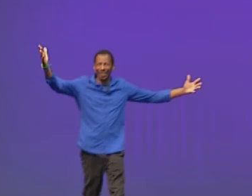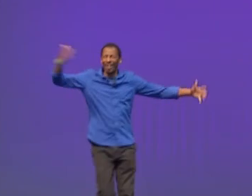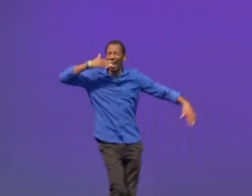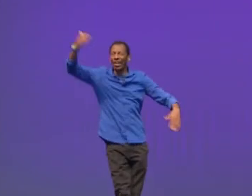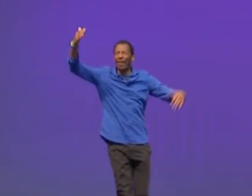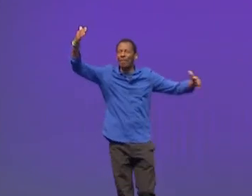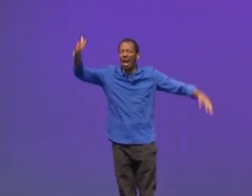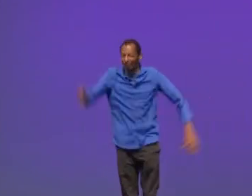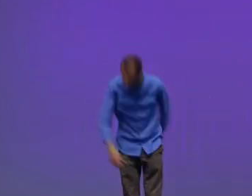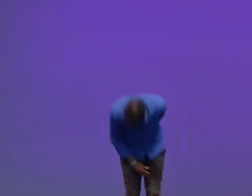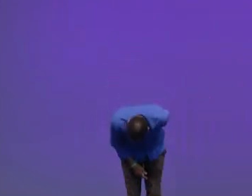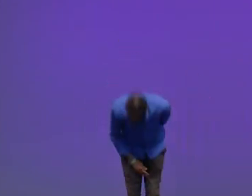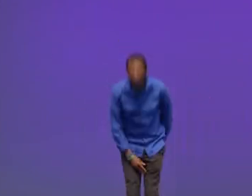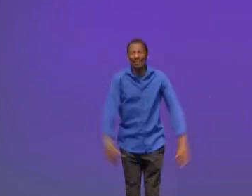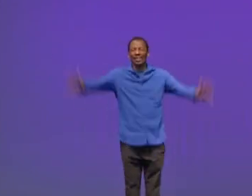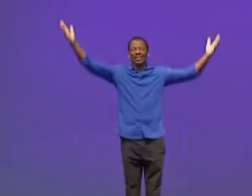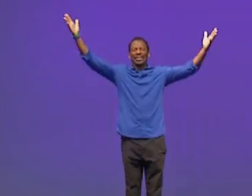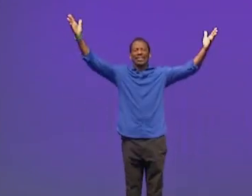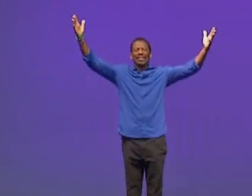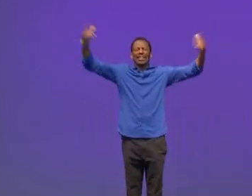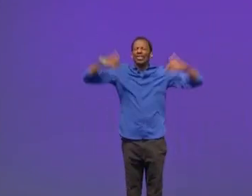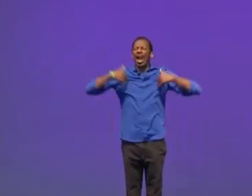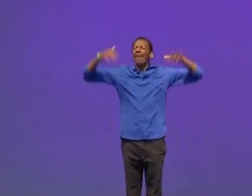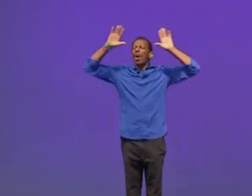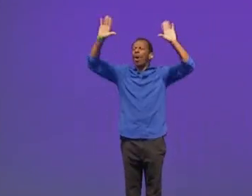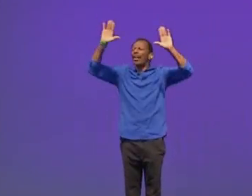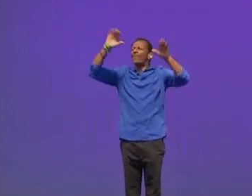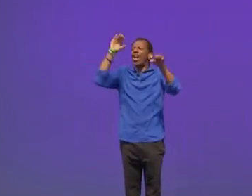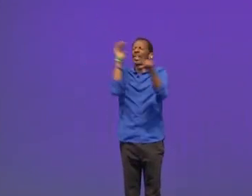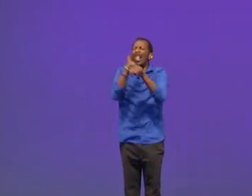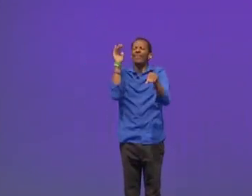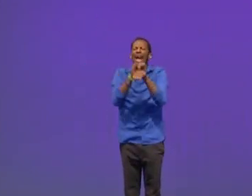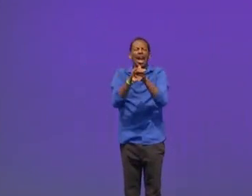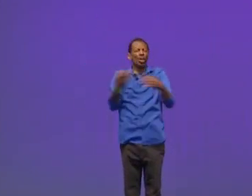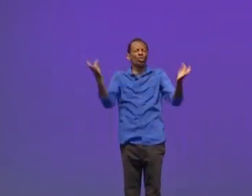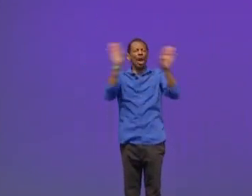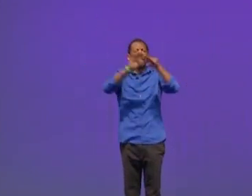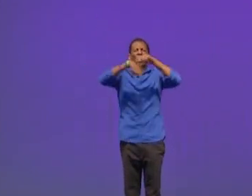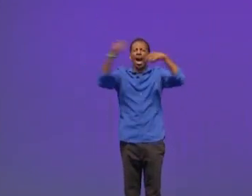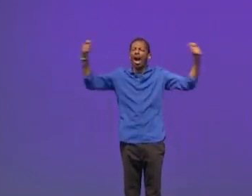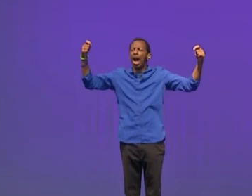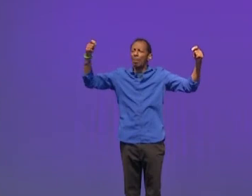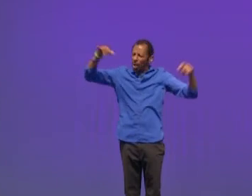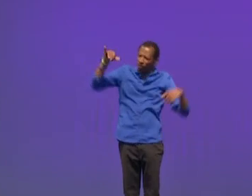Thank you very much. Thank you very much. Have a wonderful evening. Have a wonderful evening, everyone.